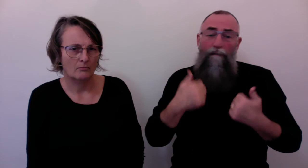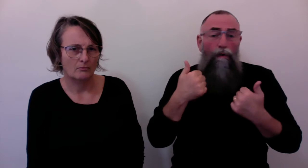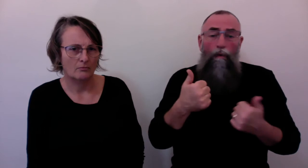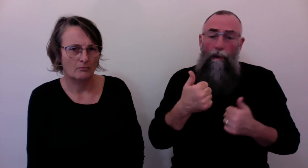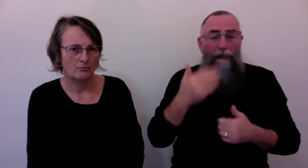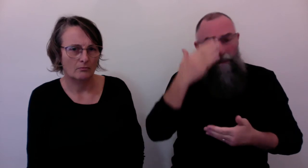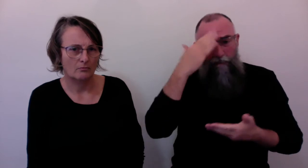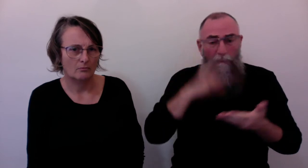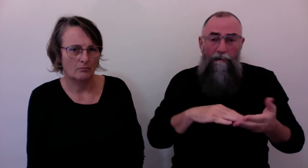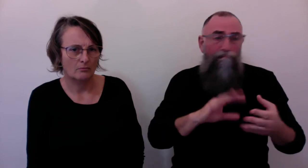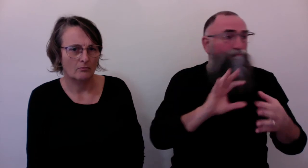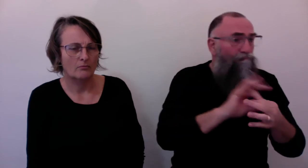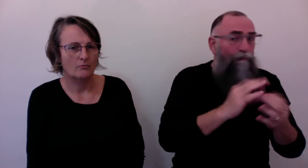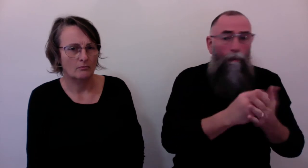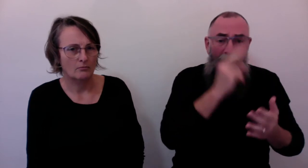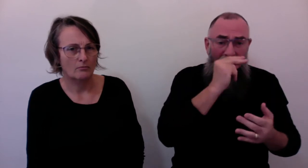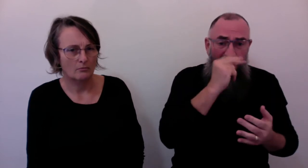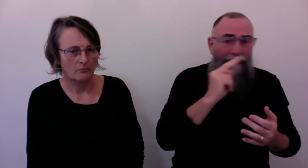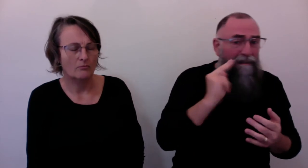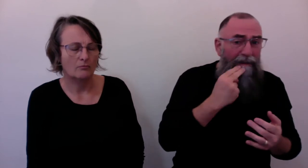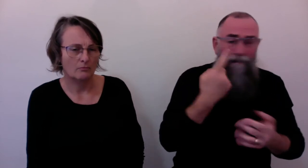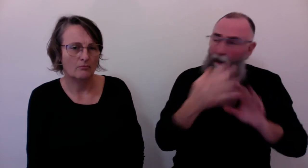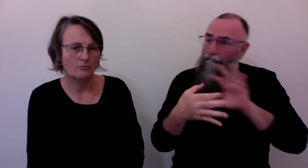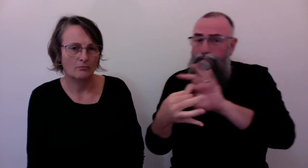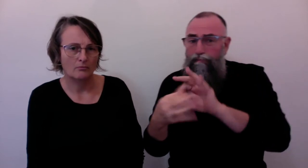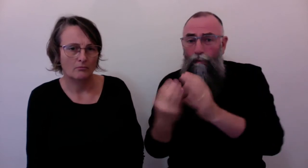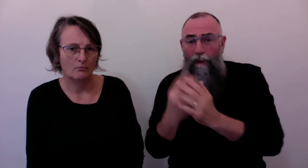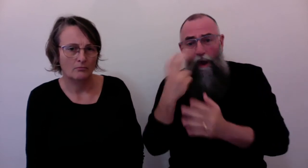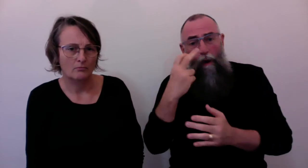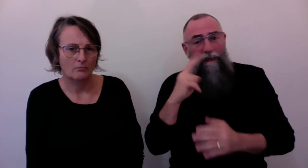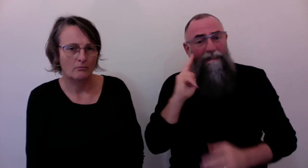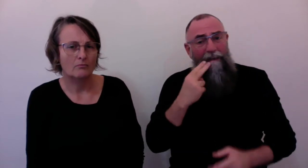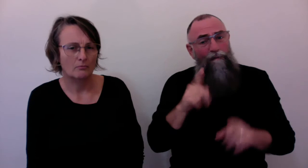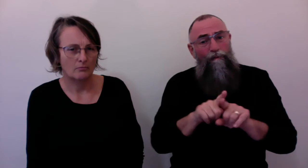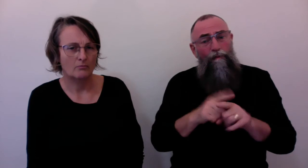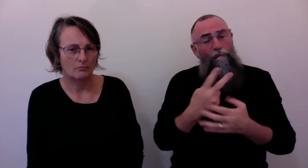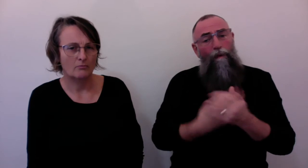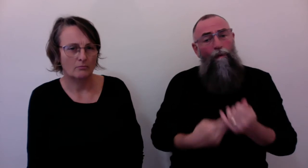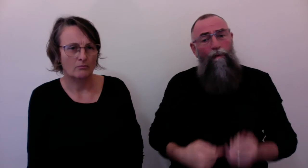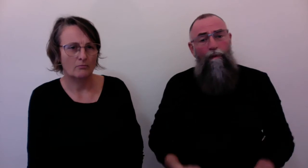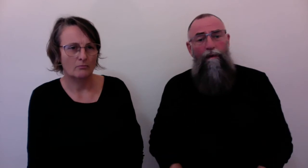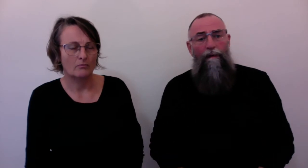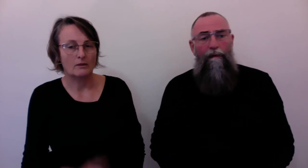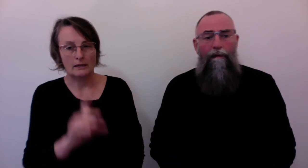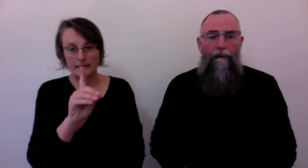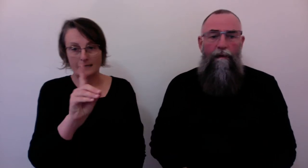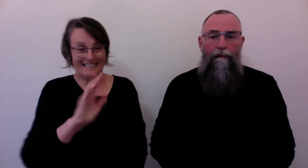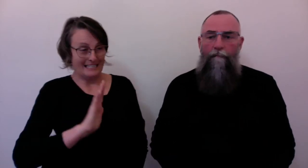and older ones in the deaf community. Yeah. It's interesting because I run a music festival called Ability Fest,